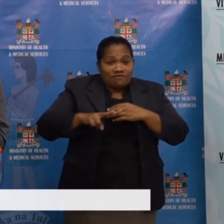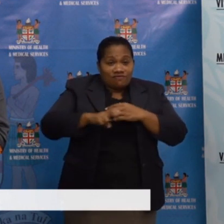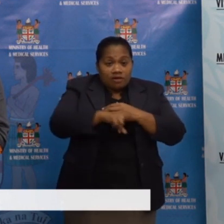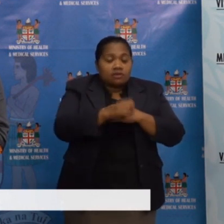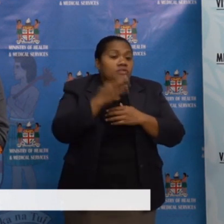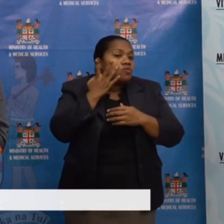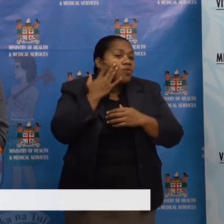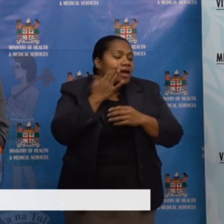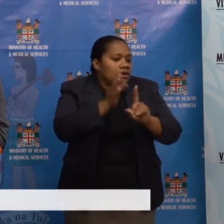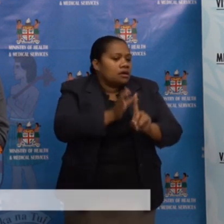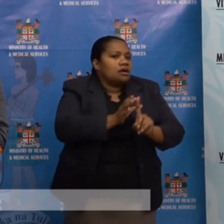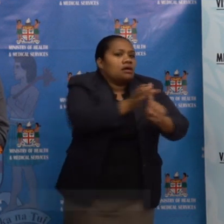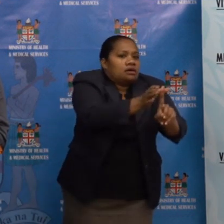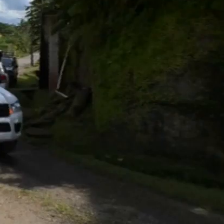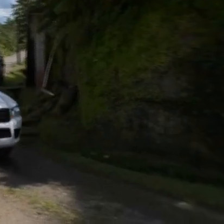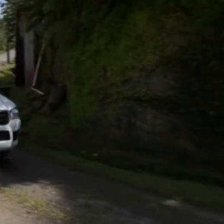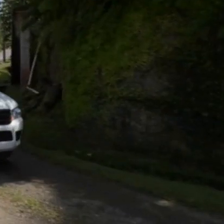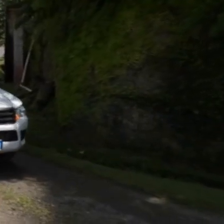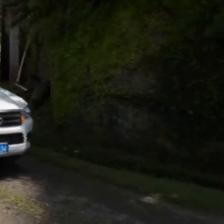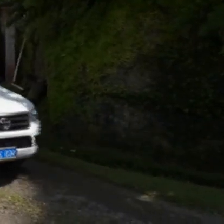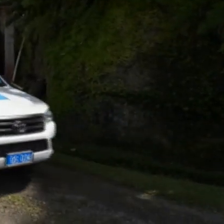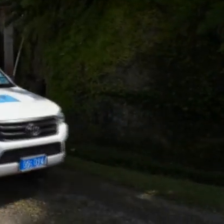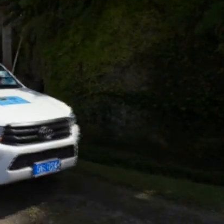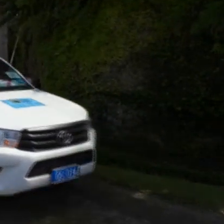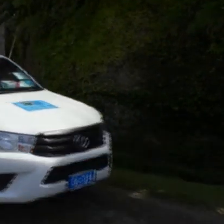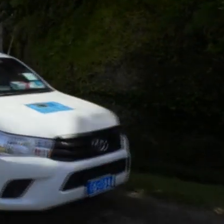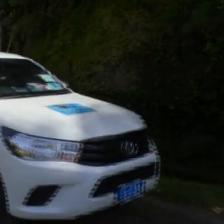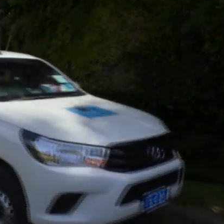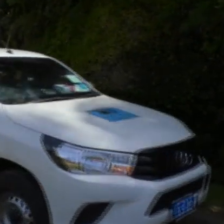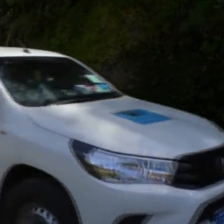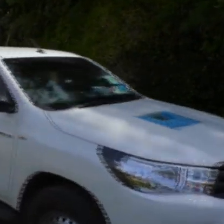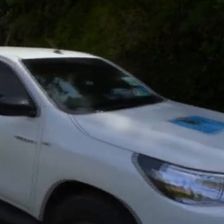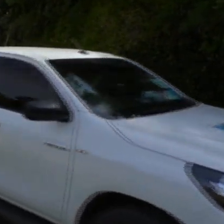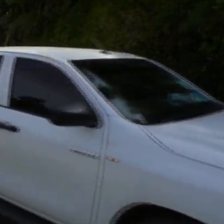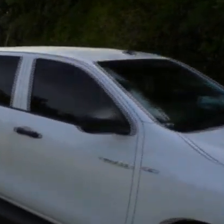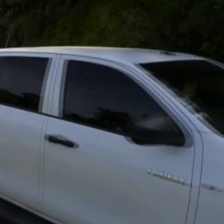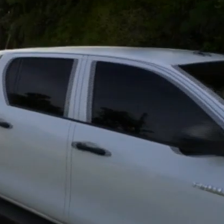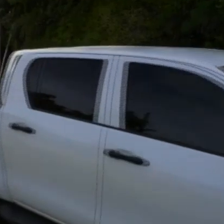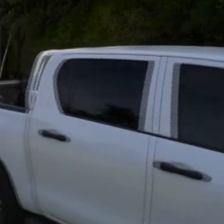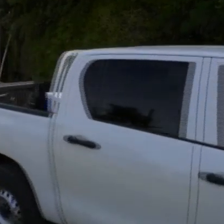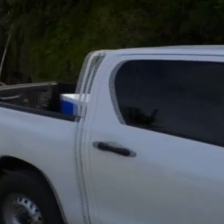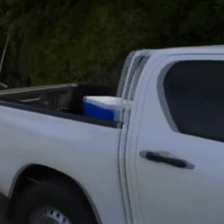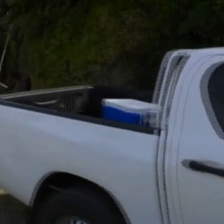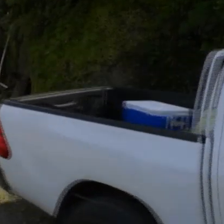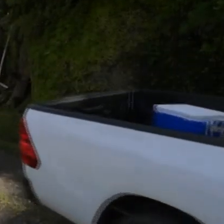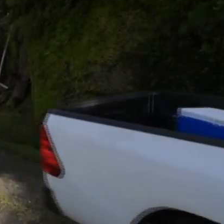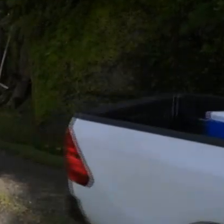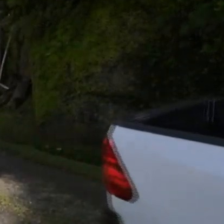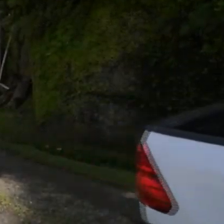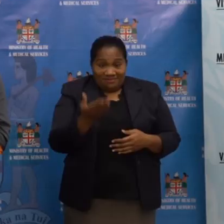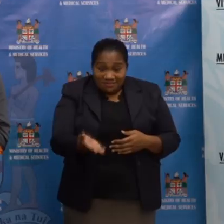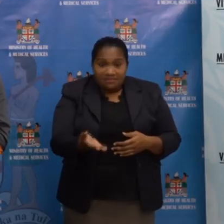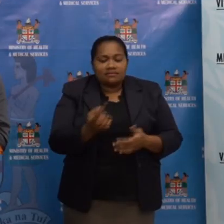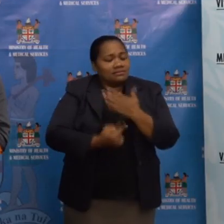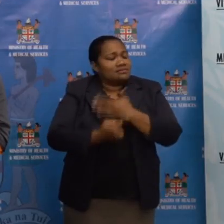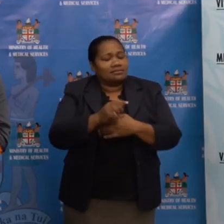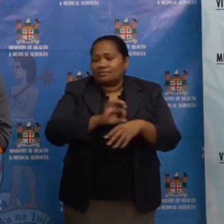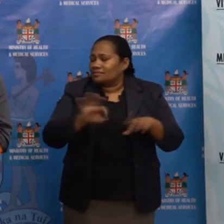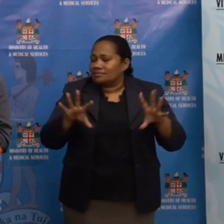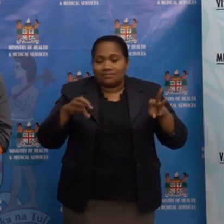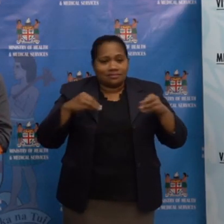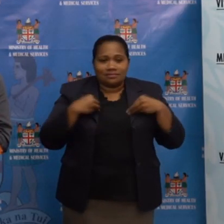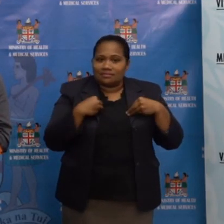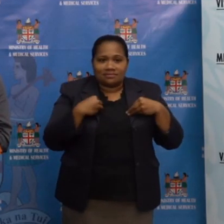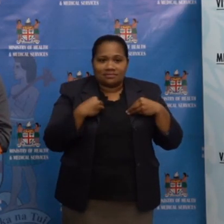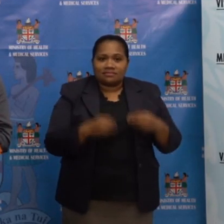very recently from one of their colleagues. That is unacceptable. No